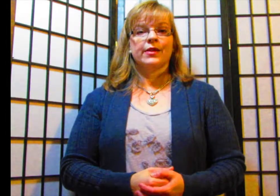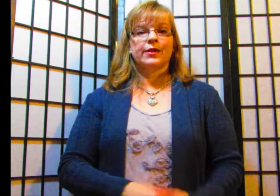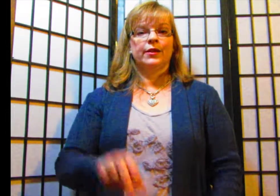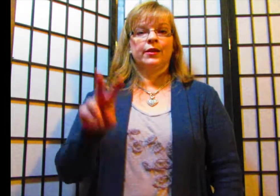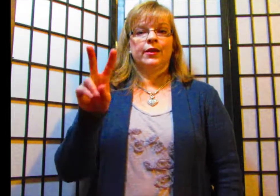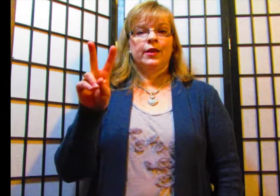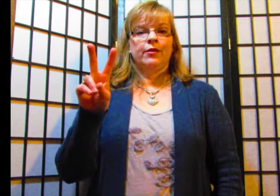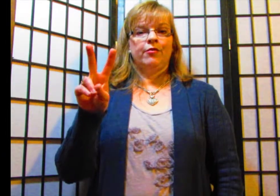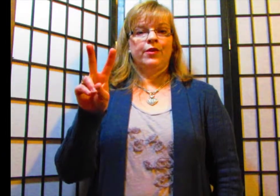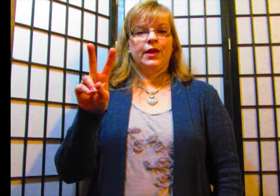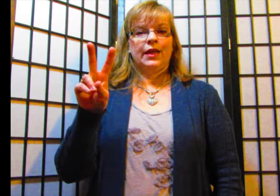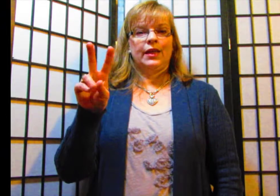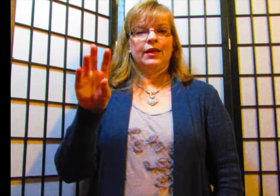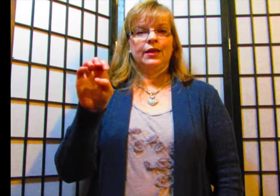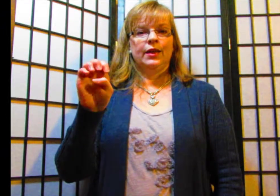Vet.